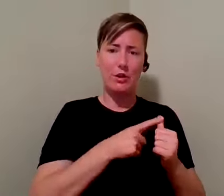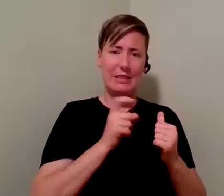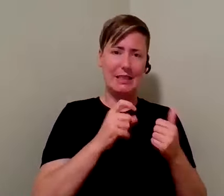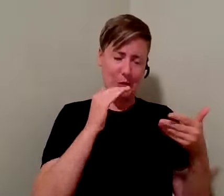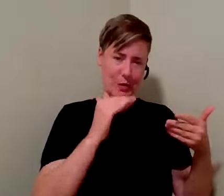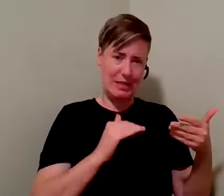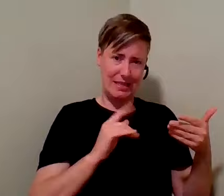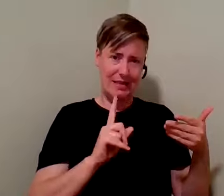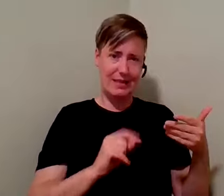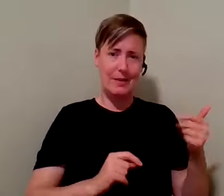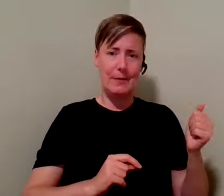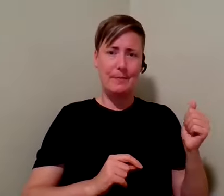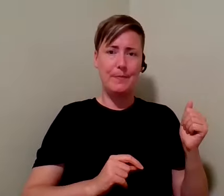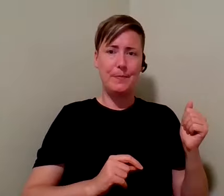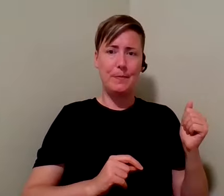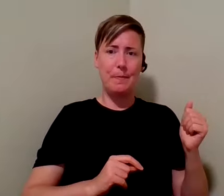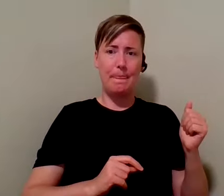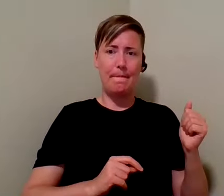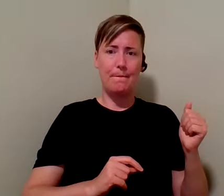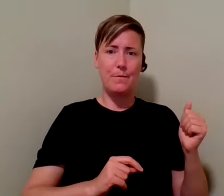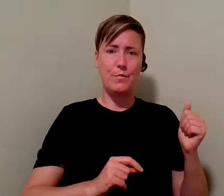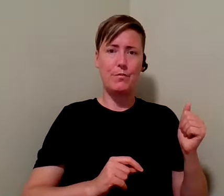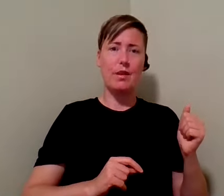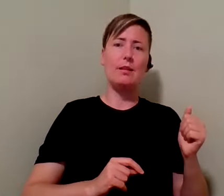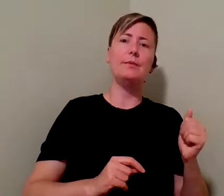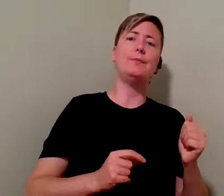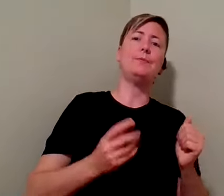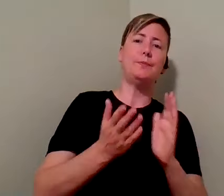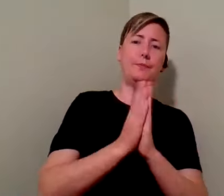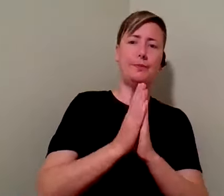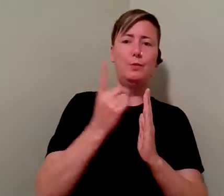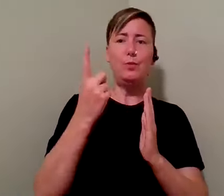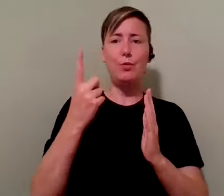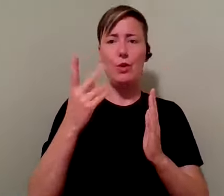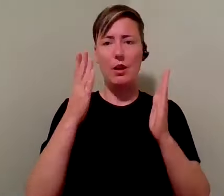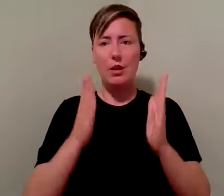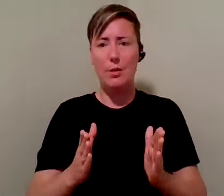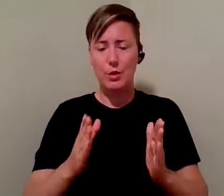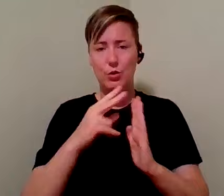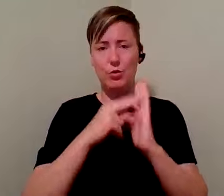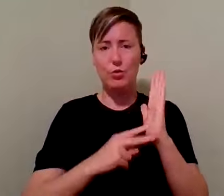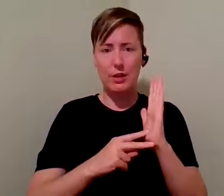I've asked somebody to volunteer to read an excerpt from A Vision for You, and that is Eric S.